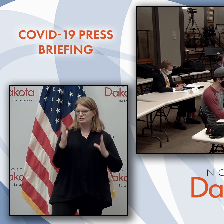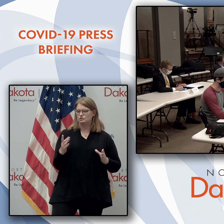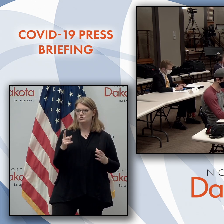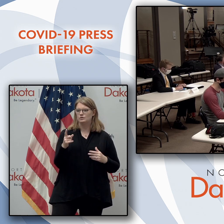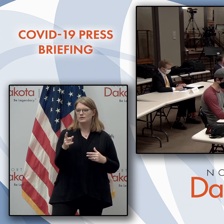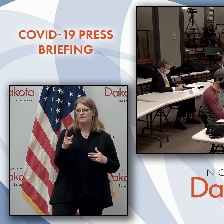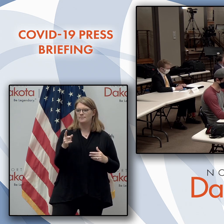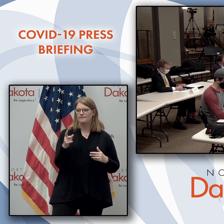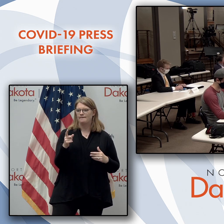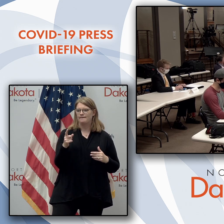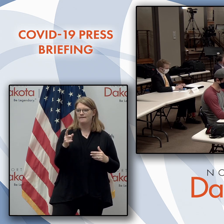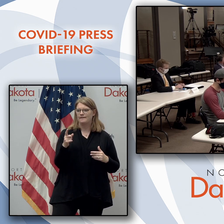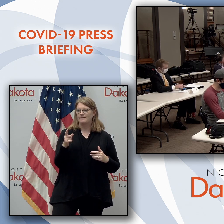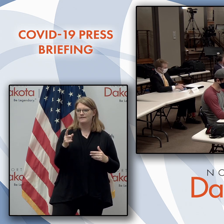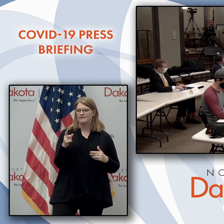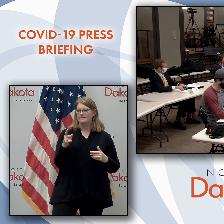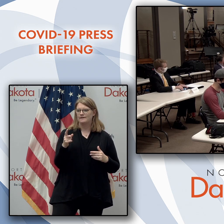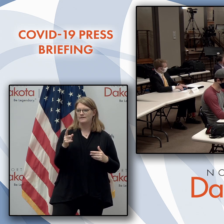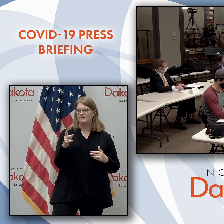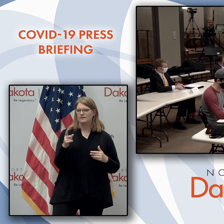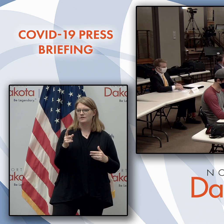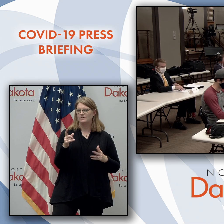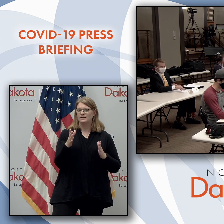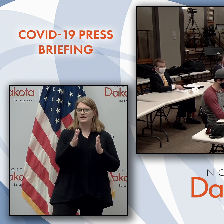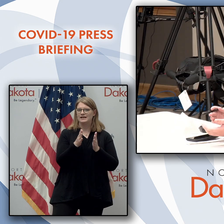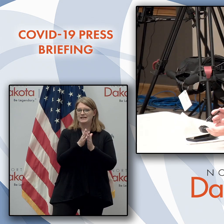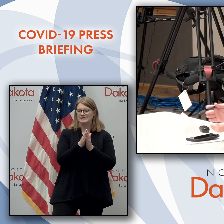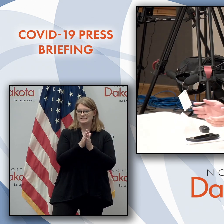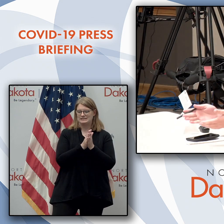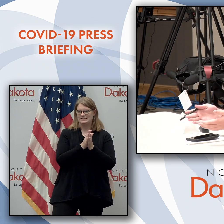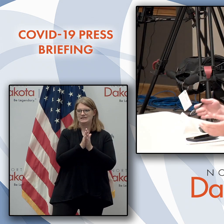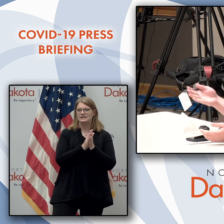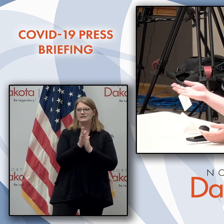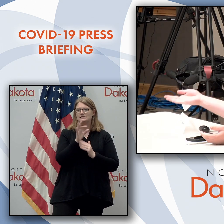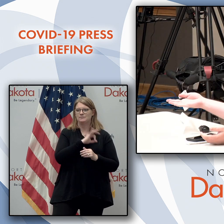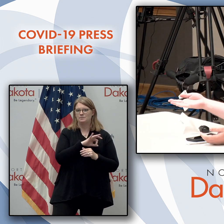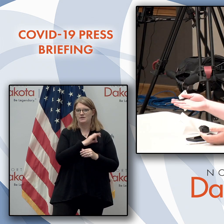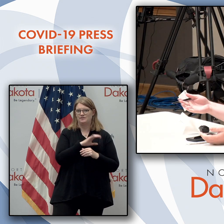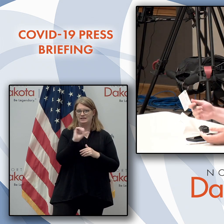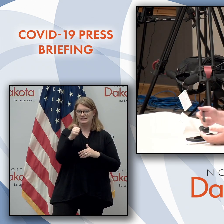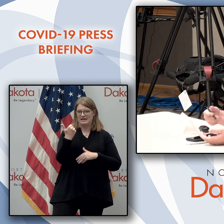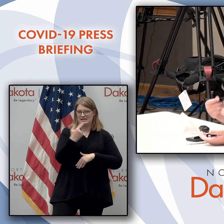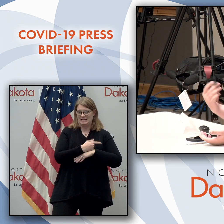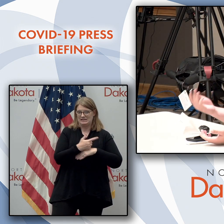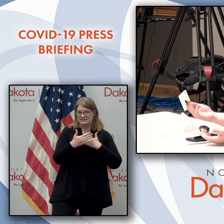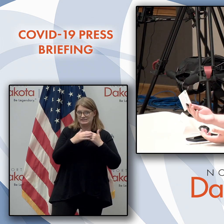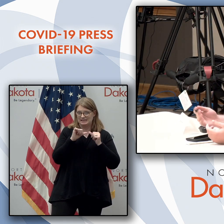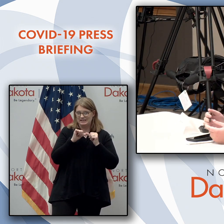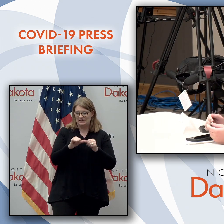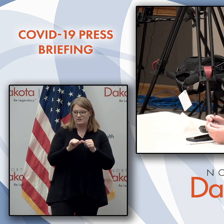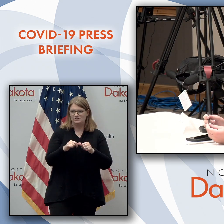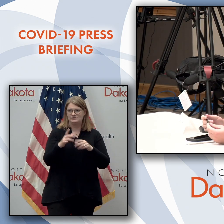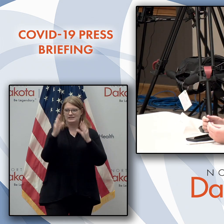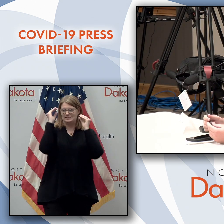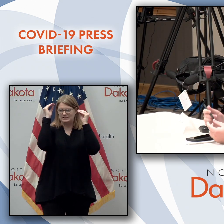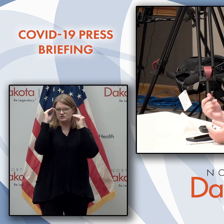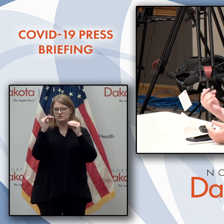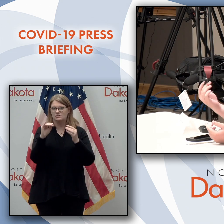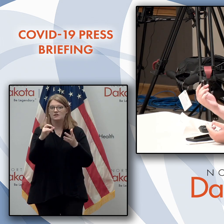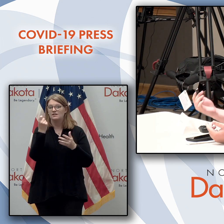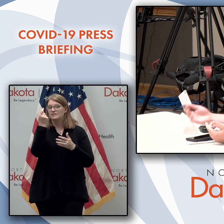that it's a big incentive for substitute teachers after those 10 days to keep teaching to get that increase in